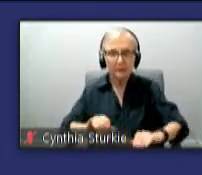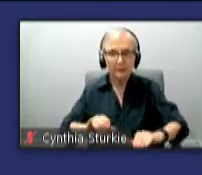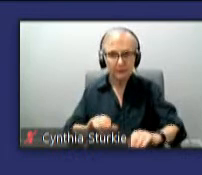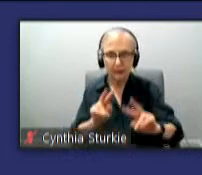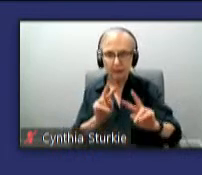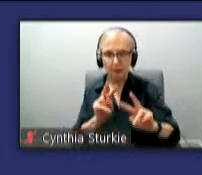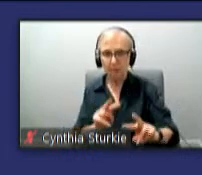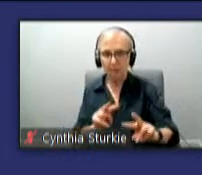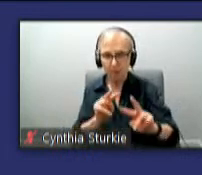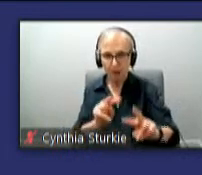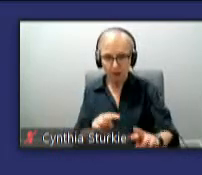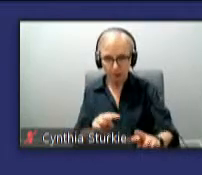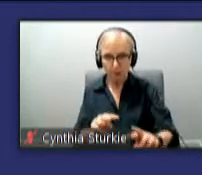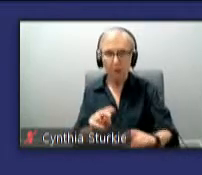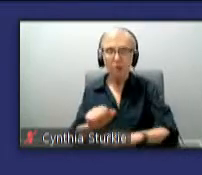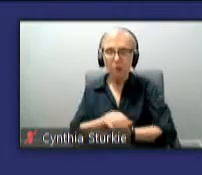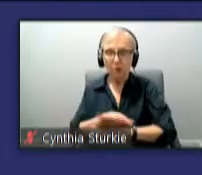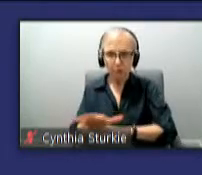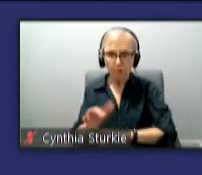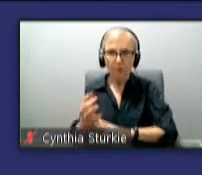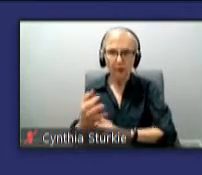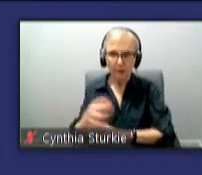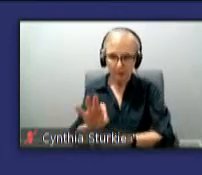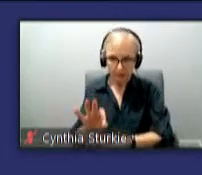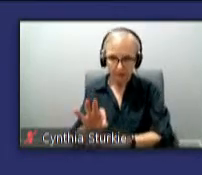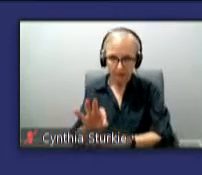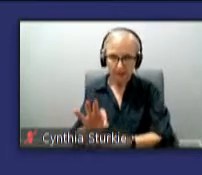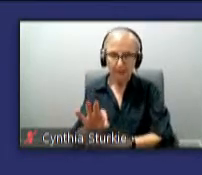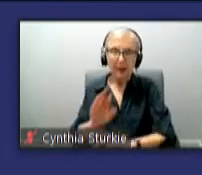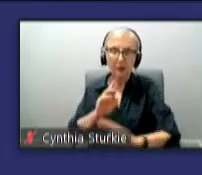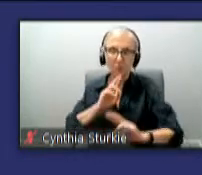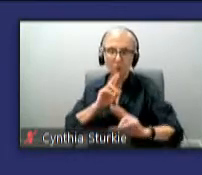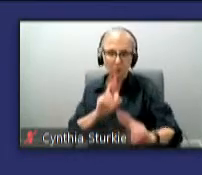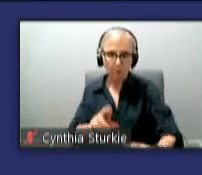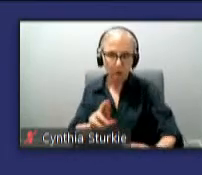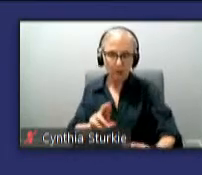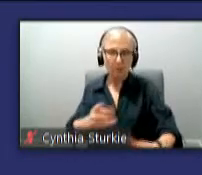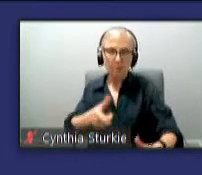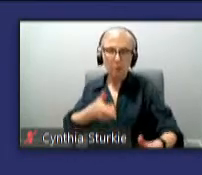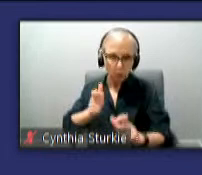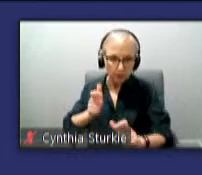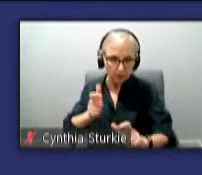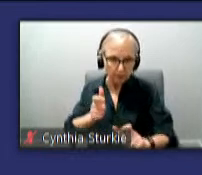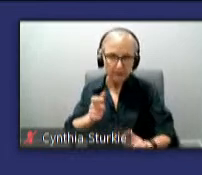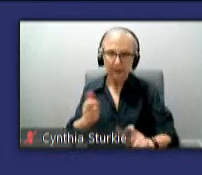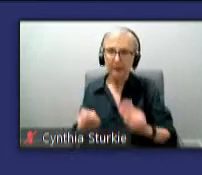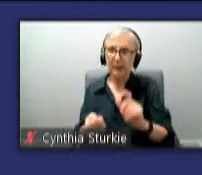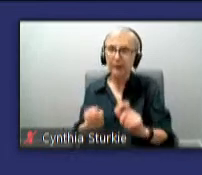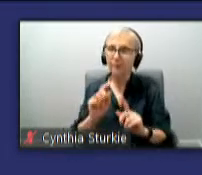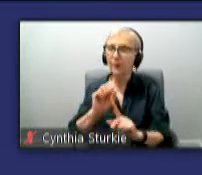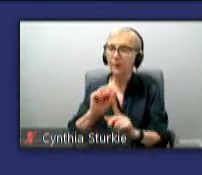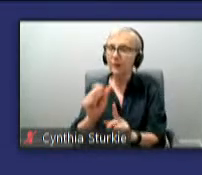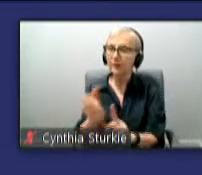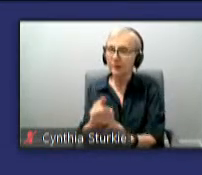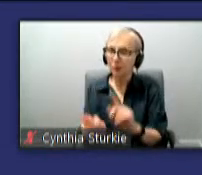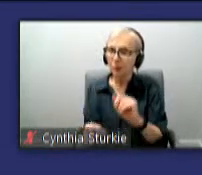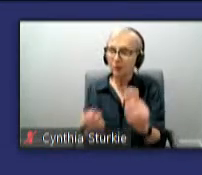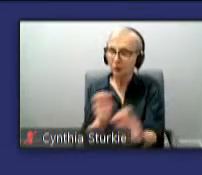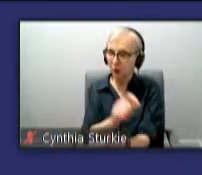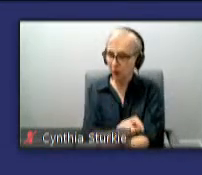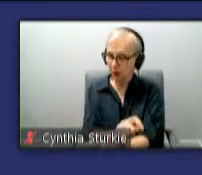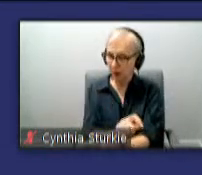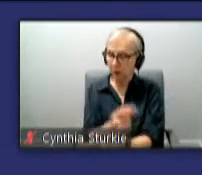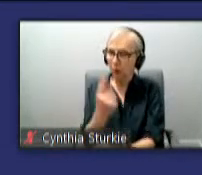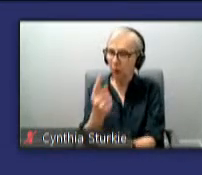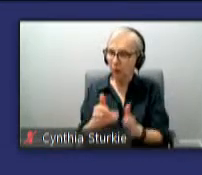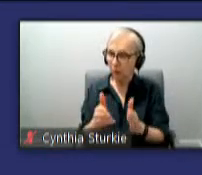state and remain ready to surge our public health response if the situation changes. One of the